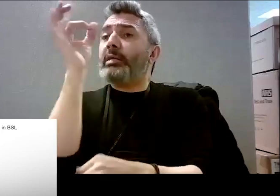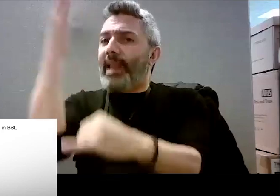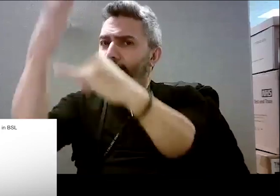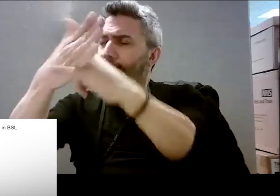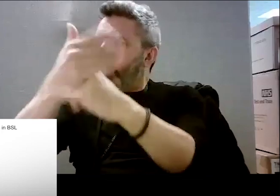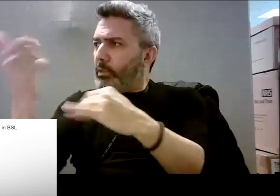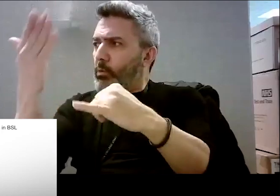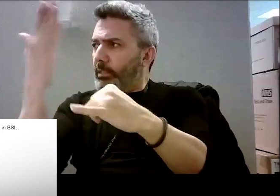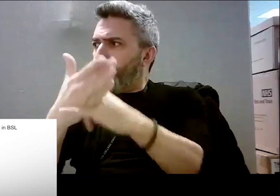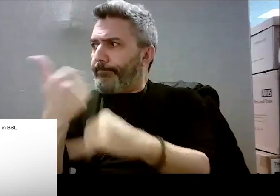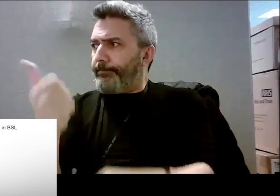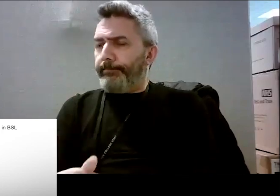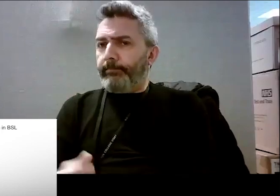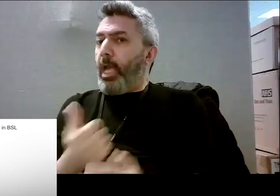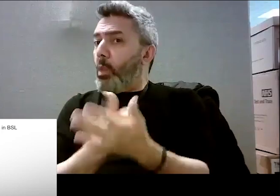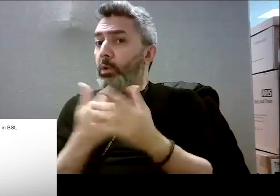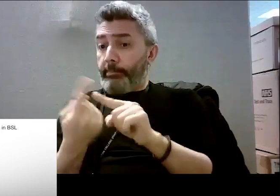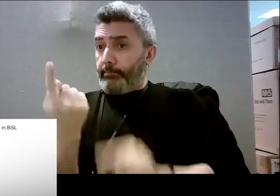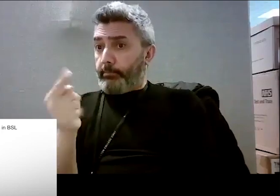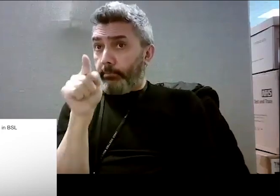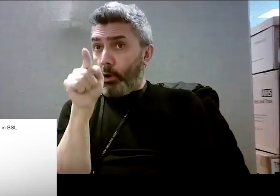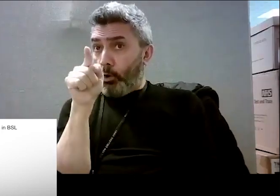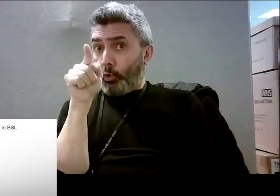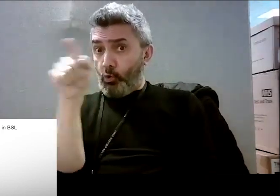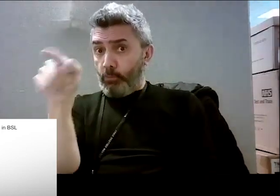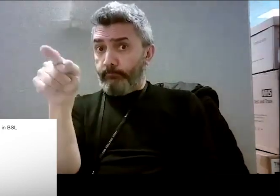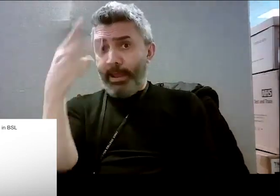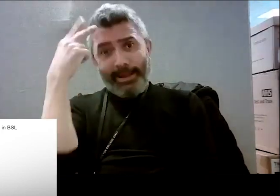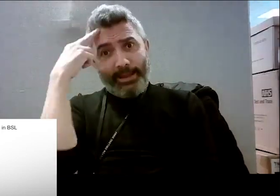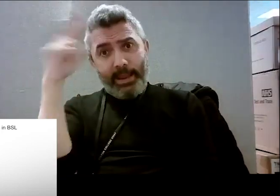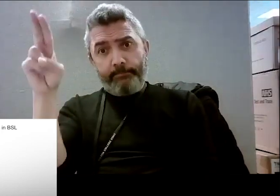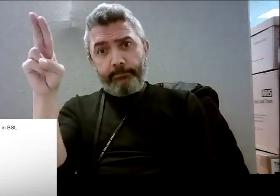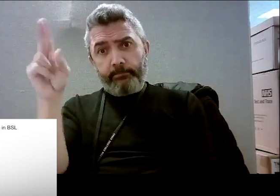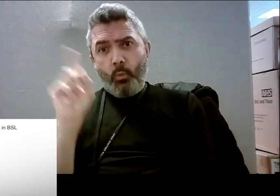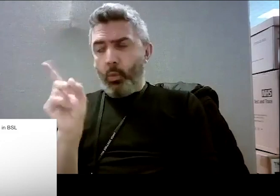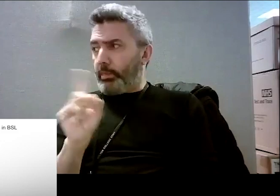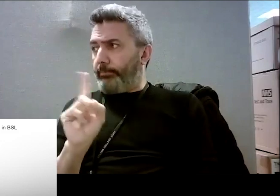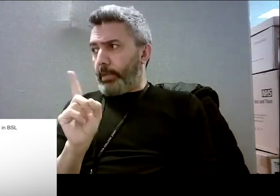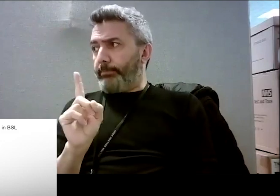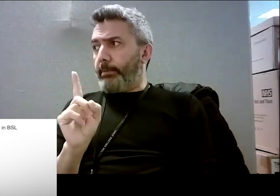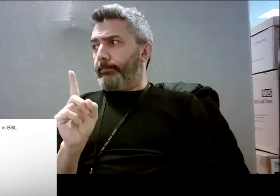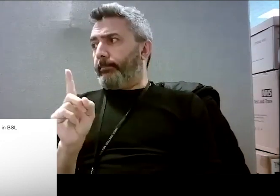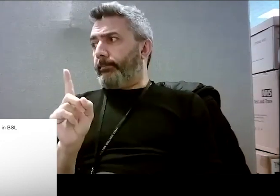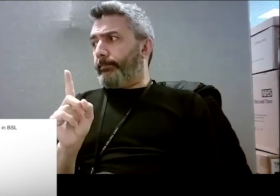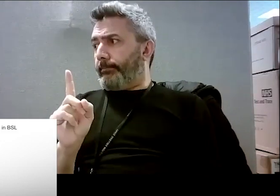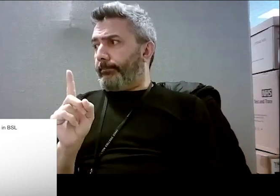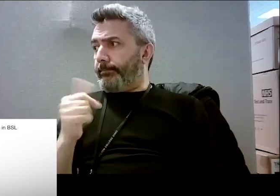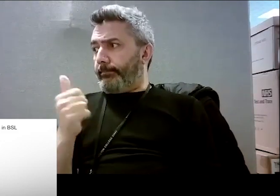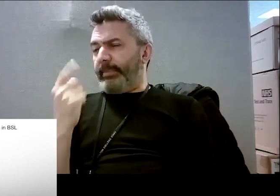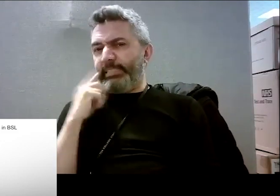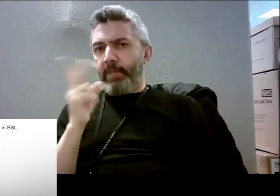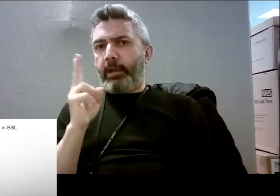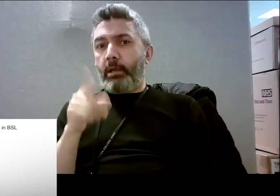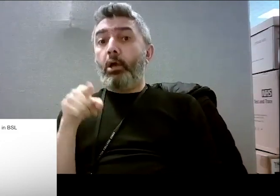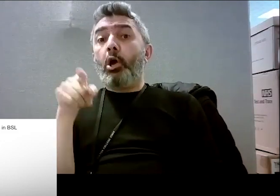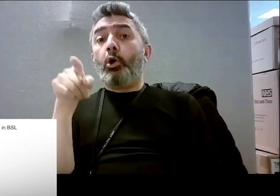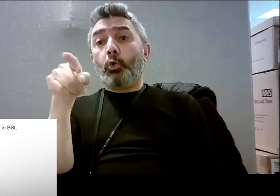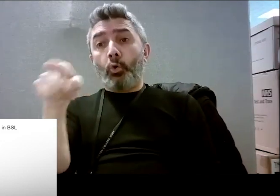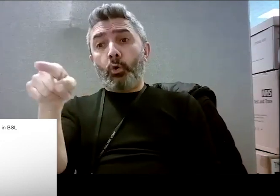what's your name in English? In sign language, the question comes at the end. So we will say, your name what?